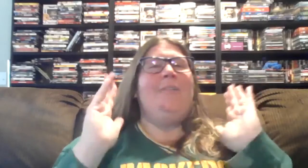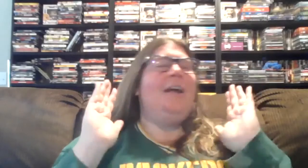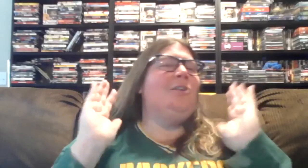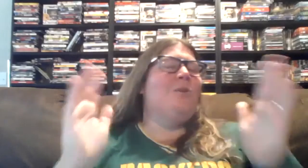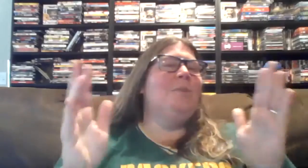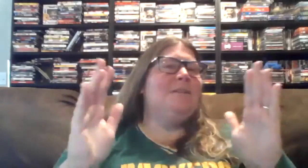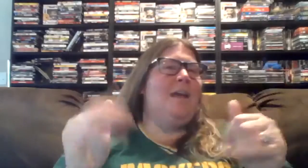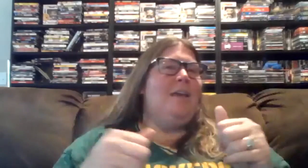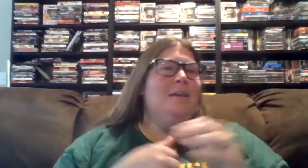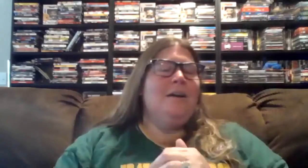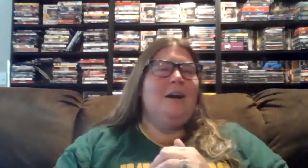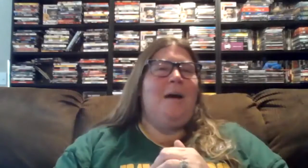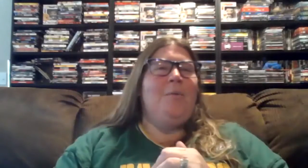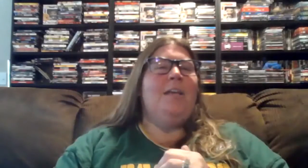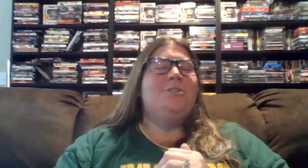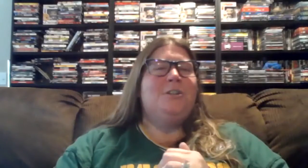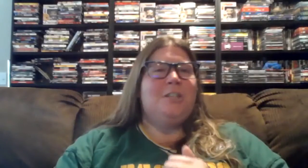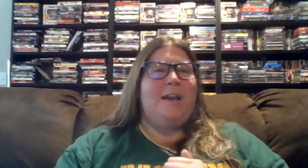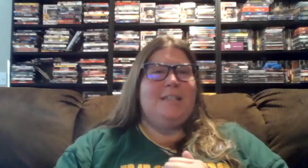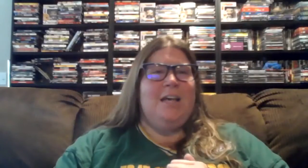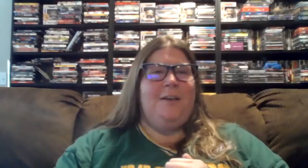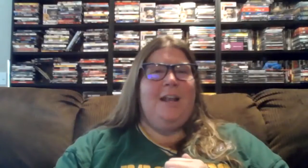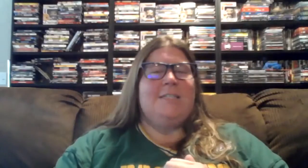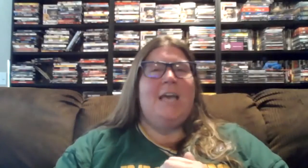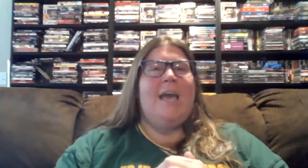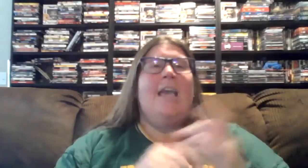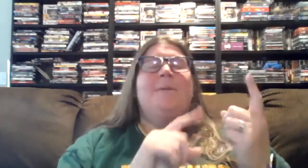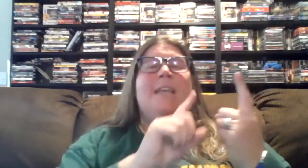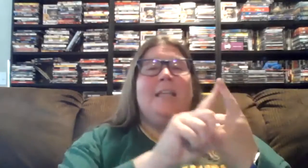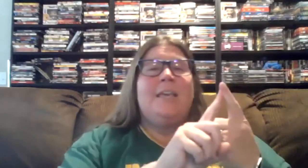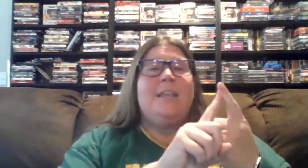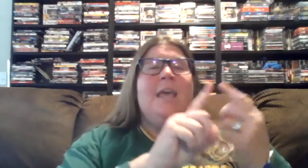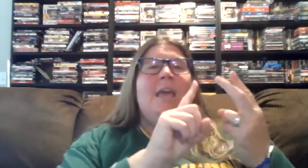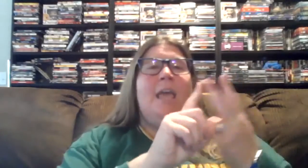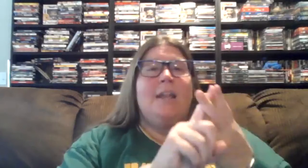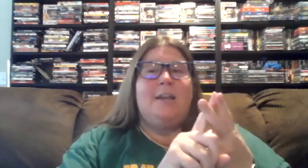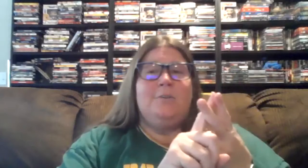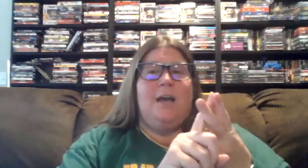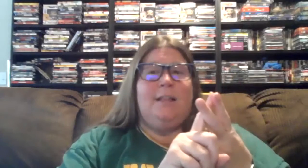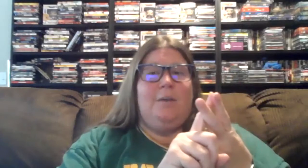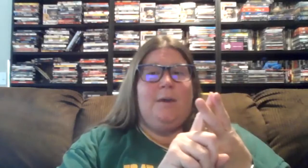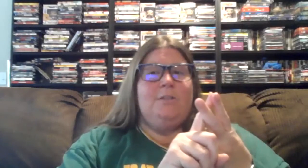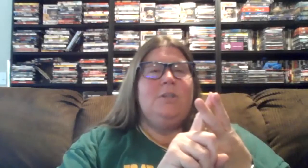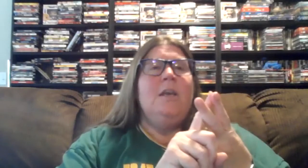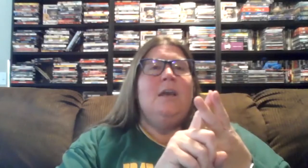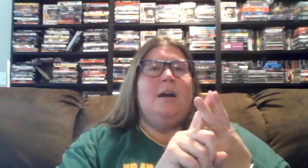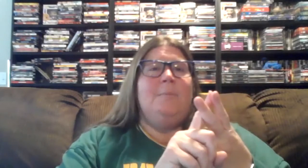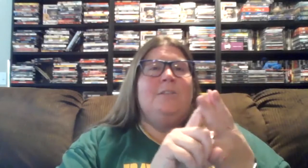Even on a normal day, I will introduce myself and I'll say, I am Italian and I know sign language. And